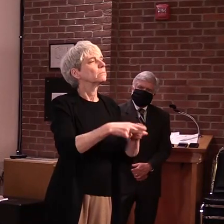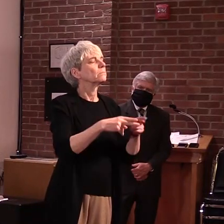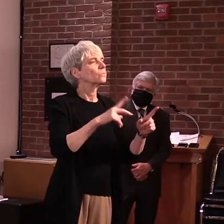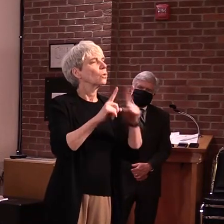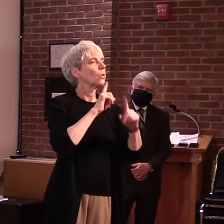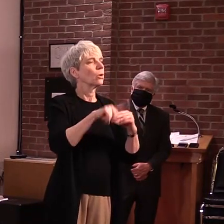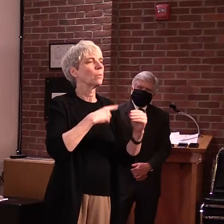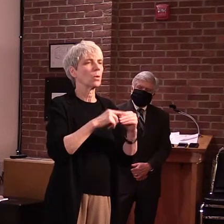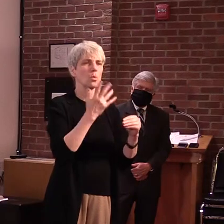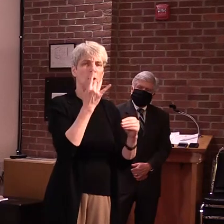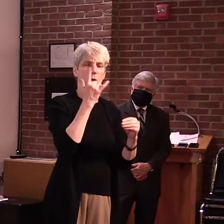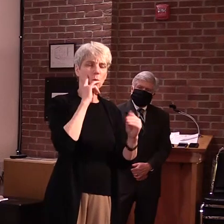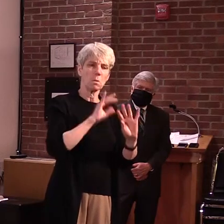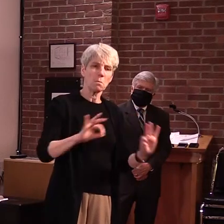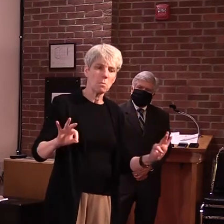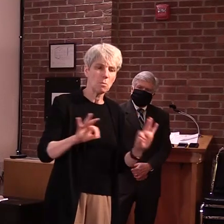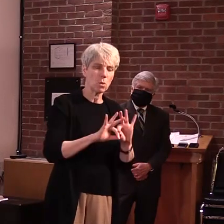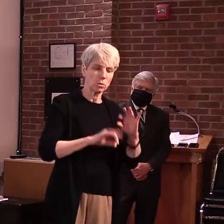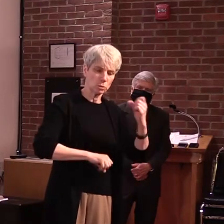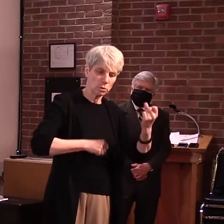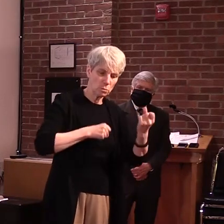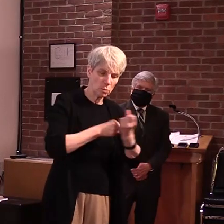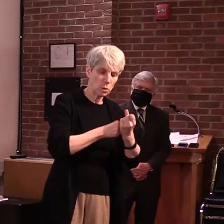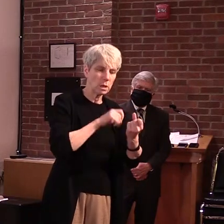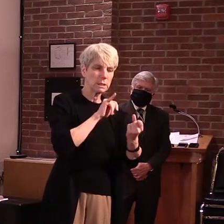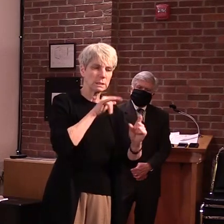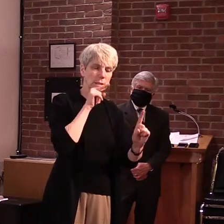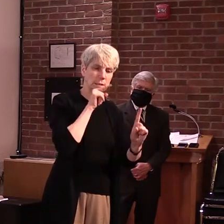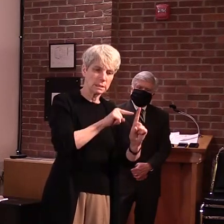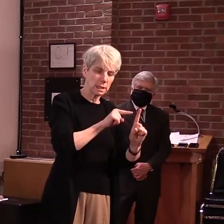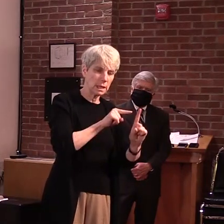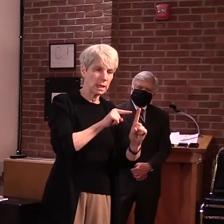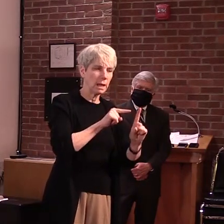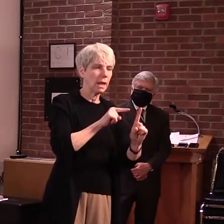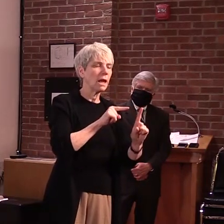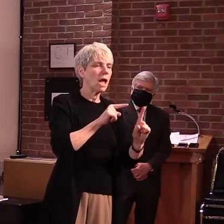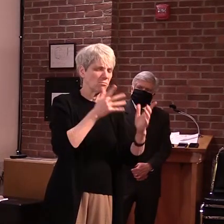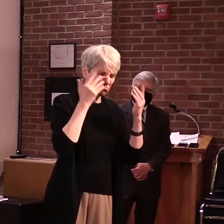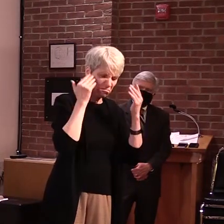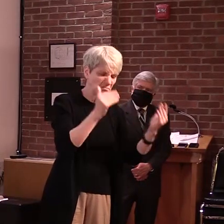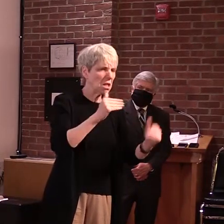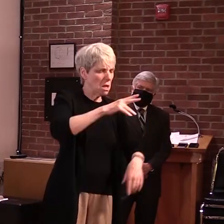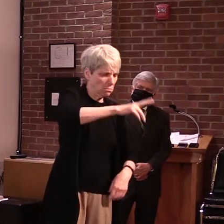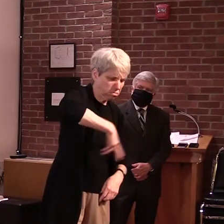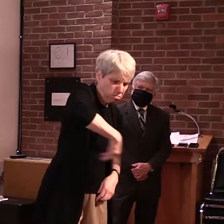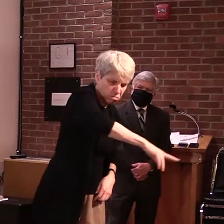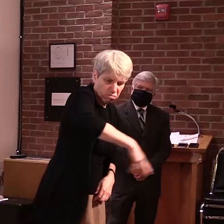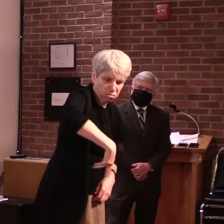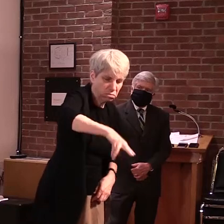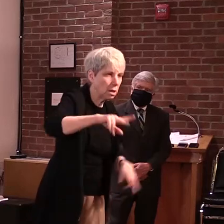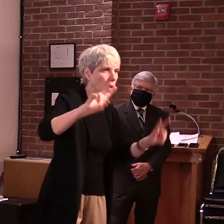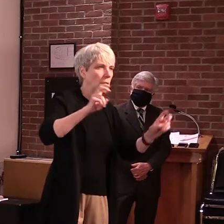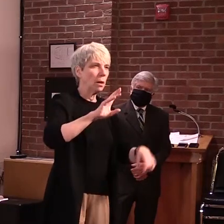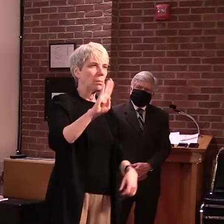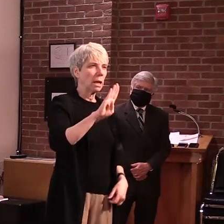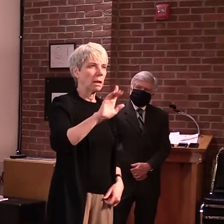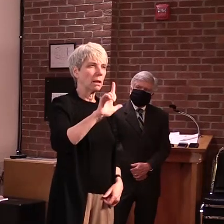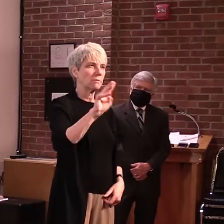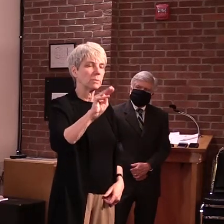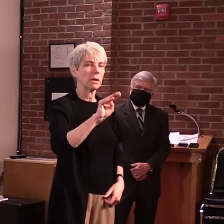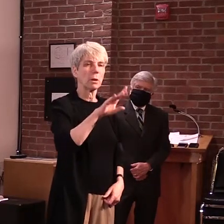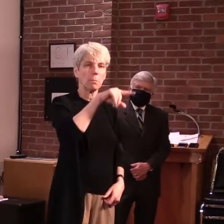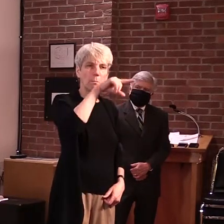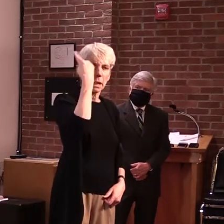it's important to support the city's move to paint Black Lives Matter message on State Street. Yeah, I just think,